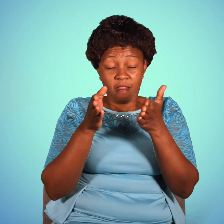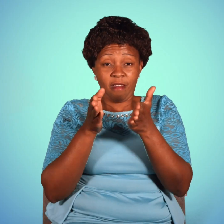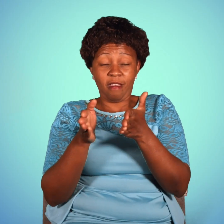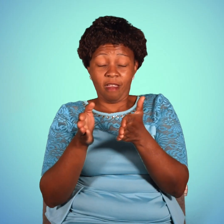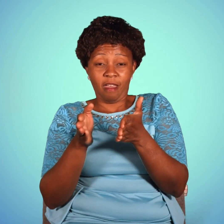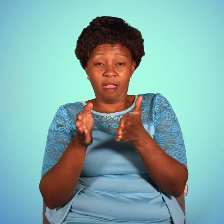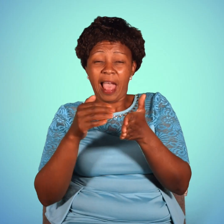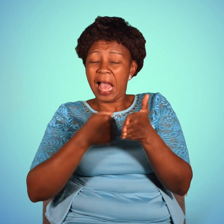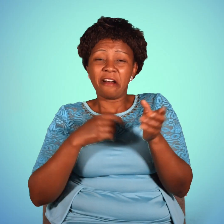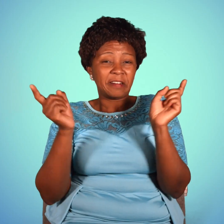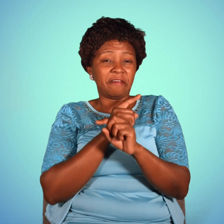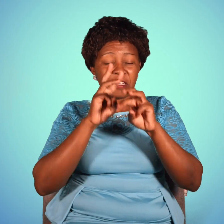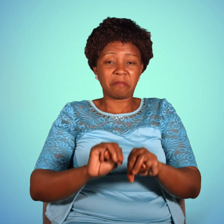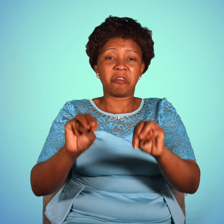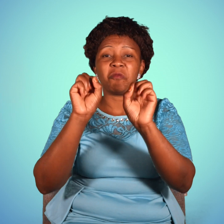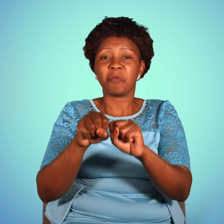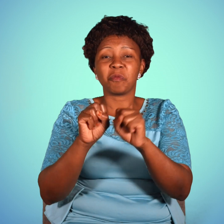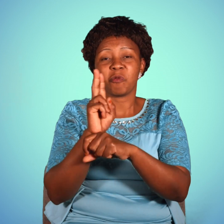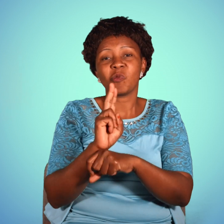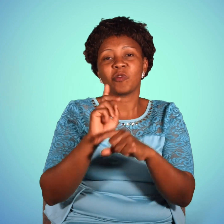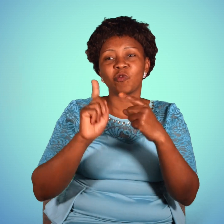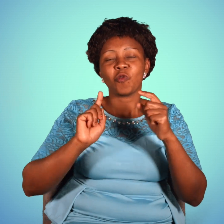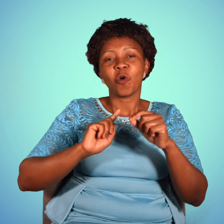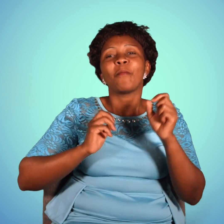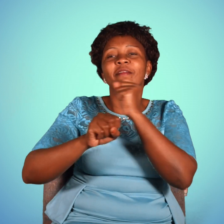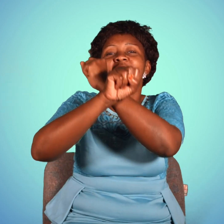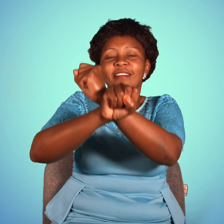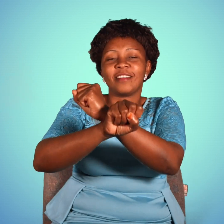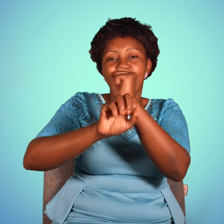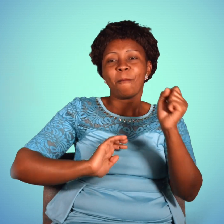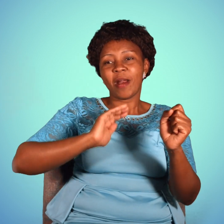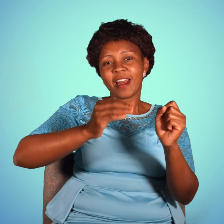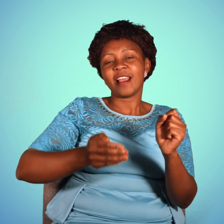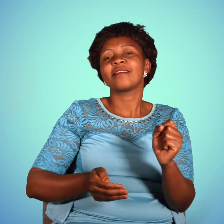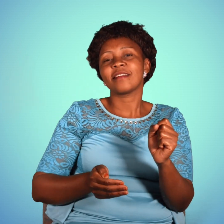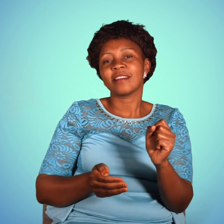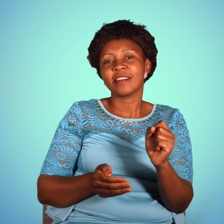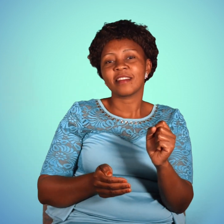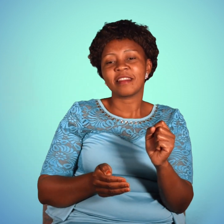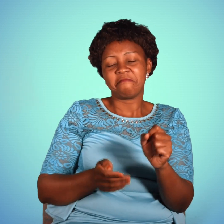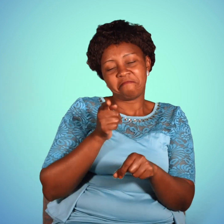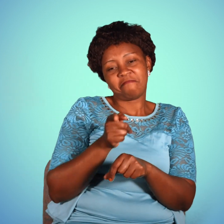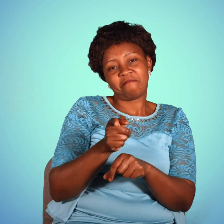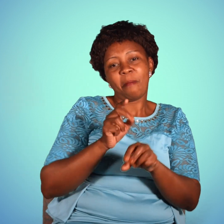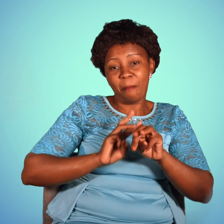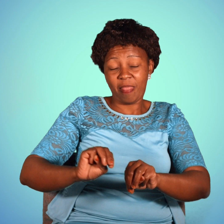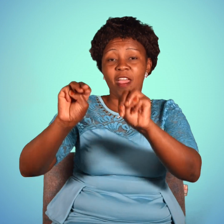There are a number of methods that can be used to prevent pregnancy. These methods can be categorized into